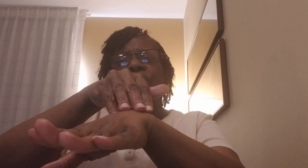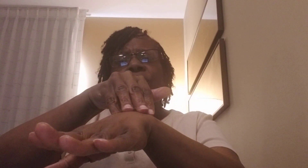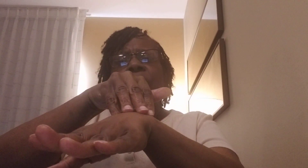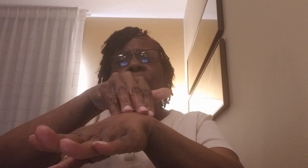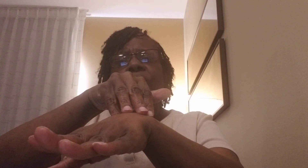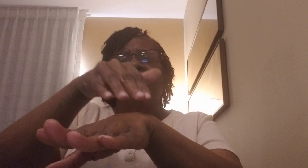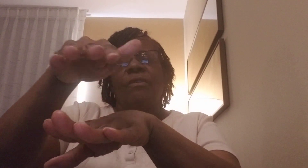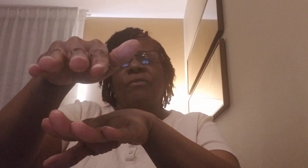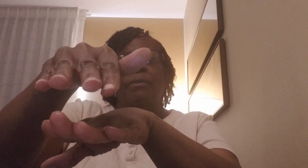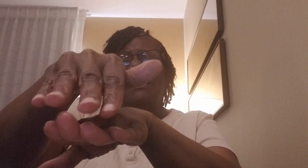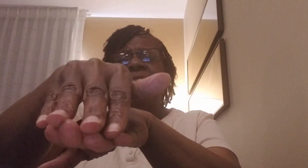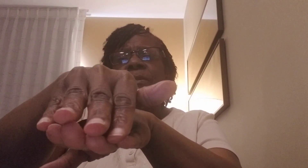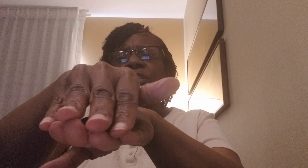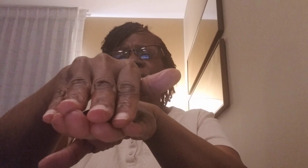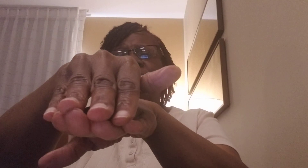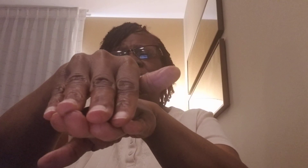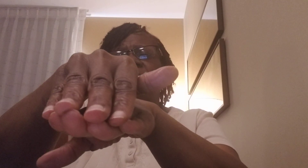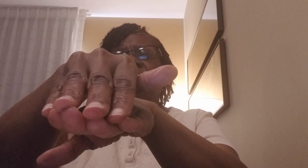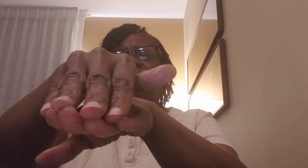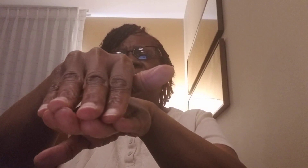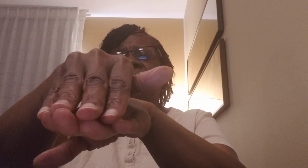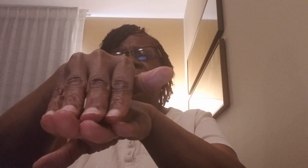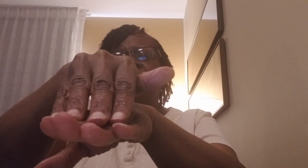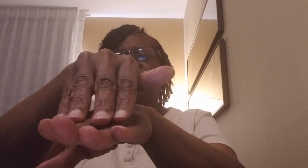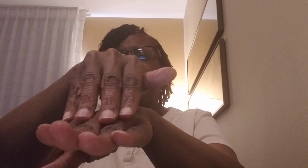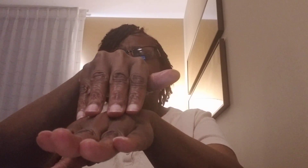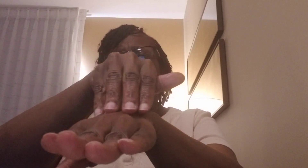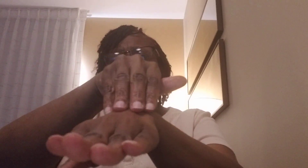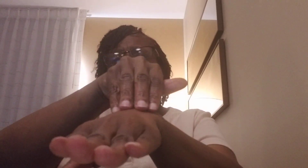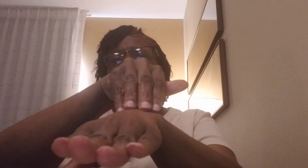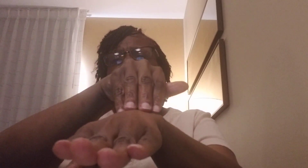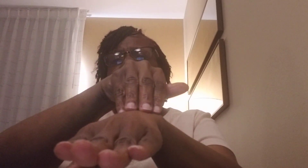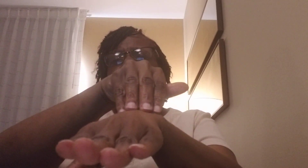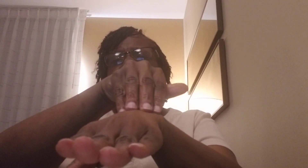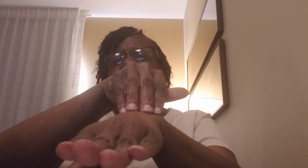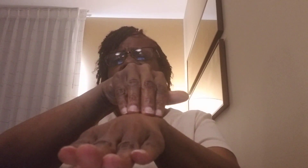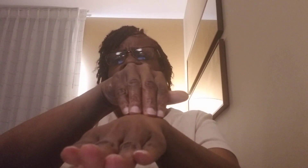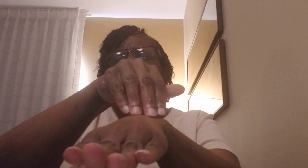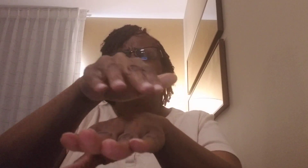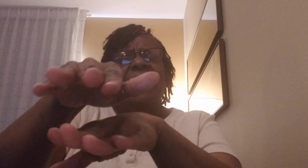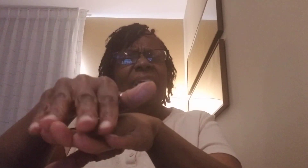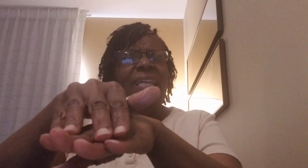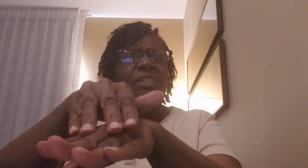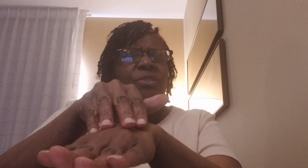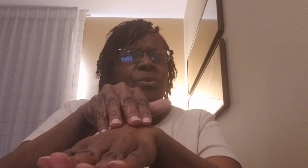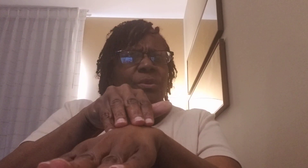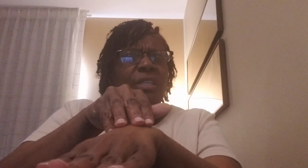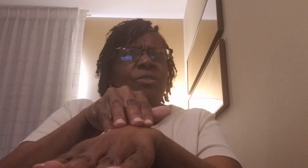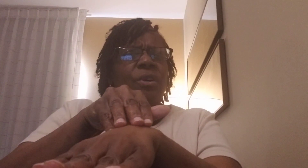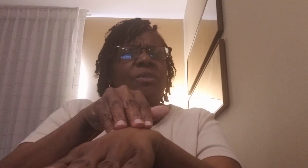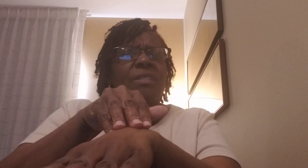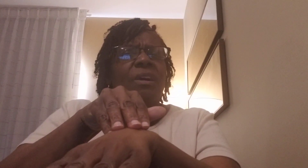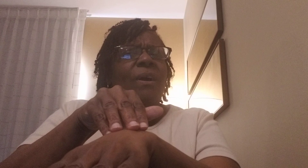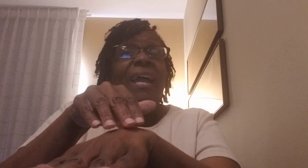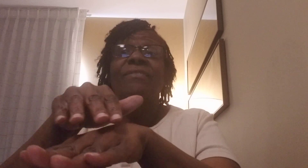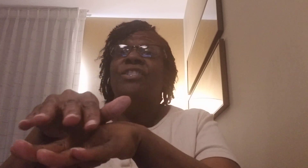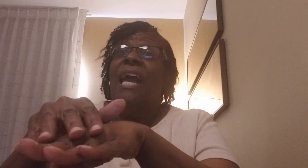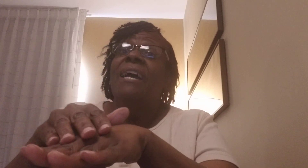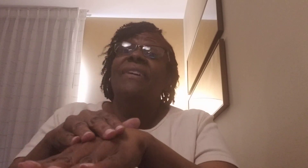slow. From the tips of your fingers right up to around your wrist. Hey, can you go slow? I've had to